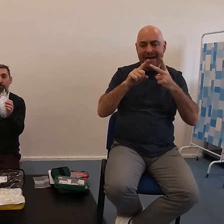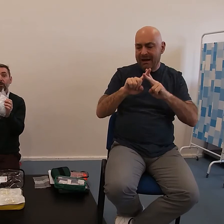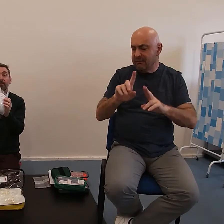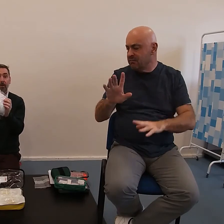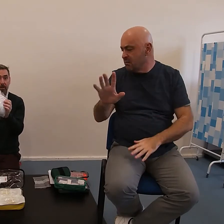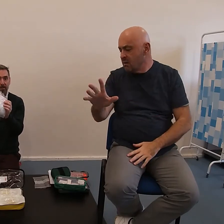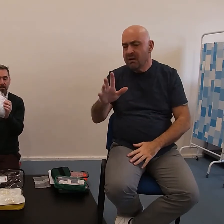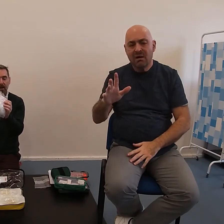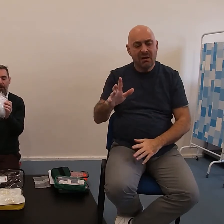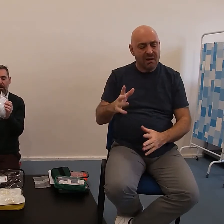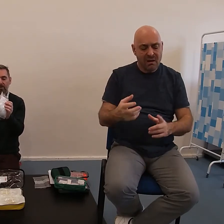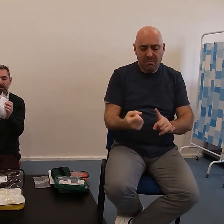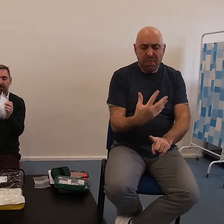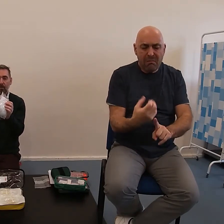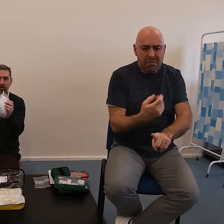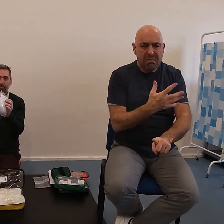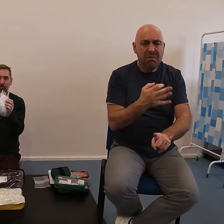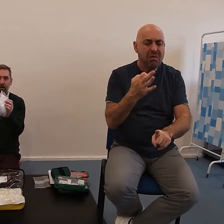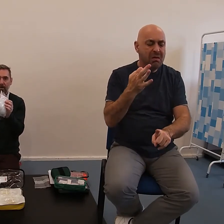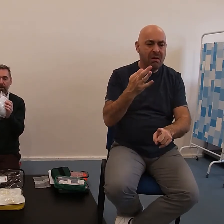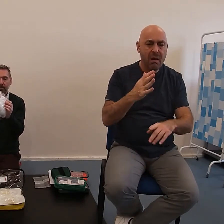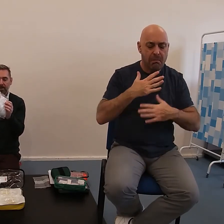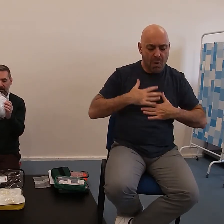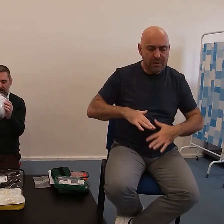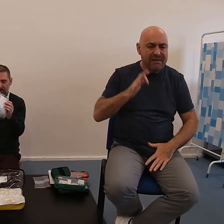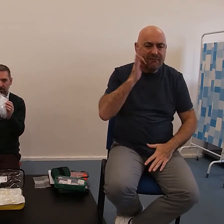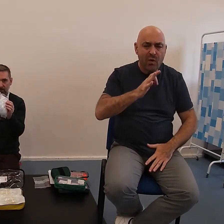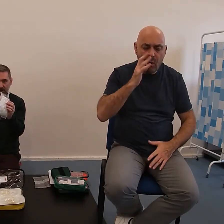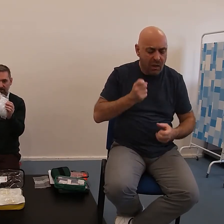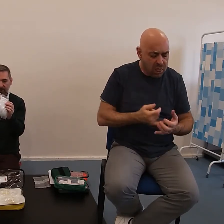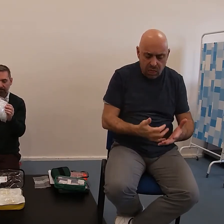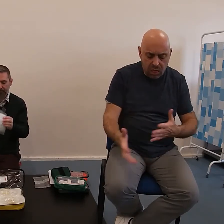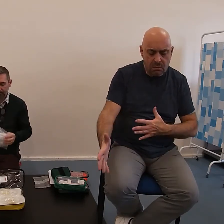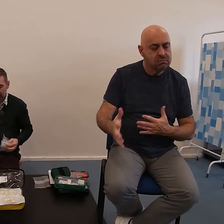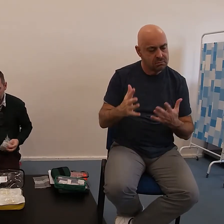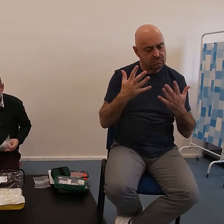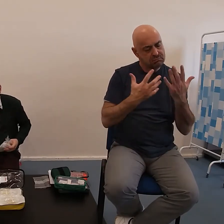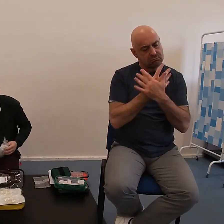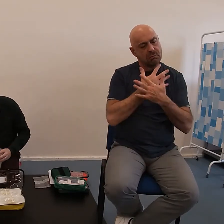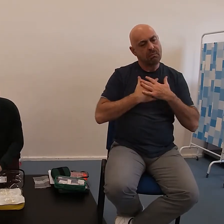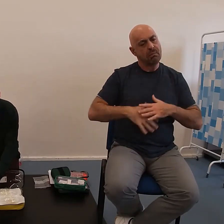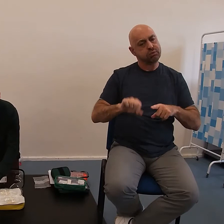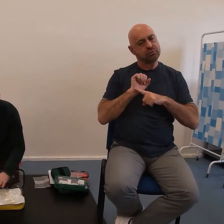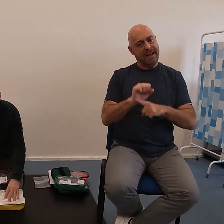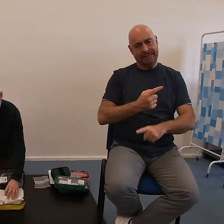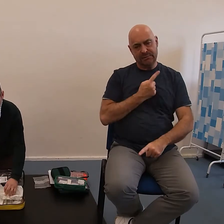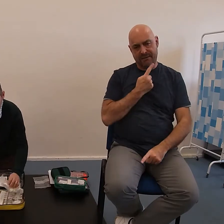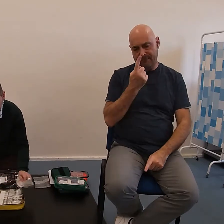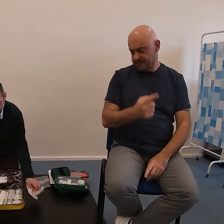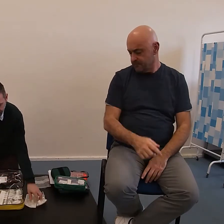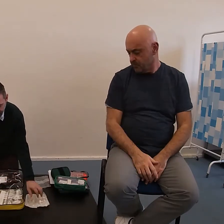there's bodily fluids present, or if you're drawing up medicines, to do so safely.